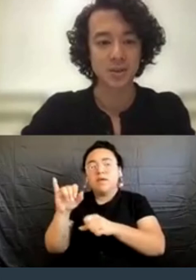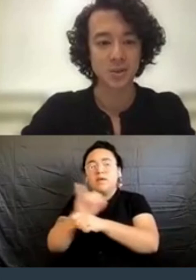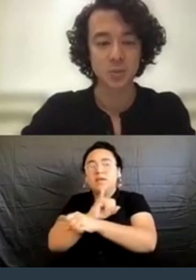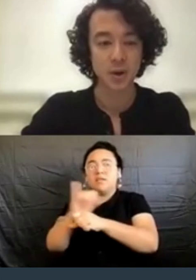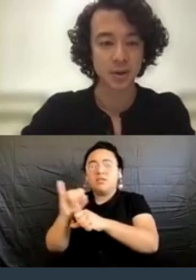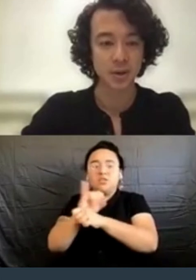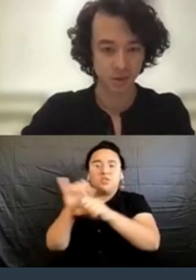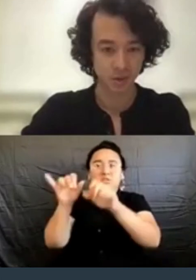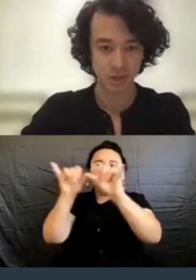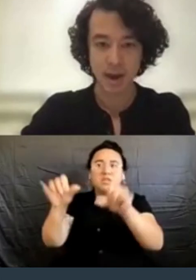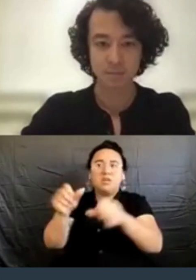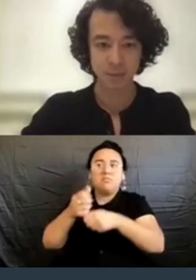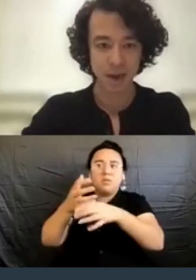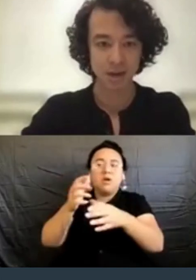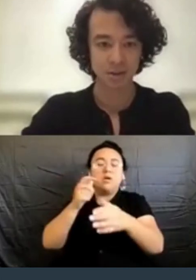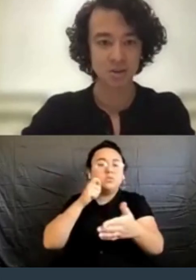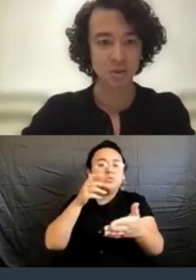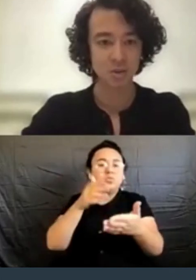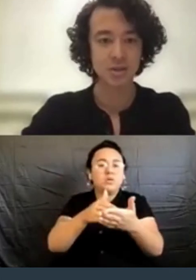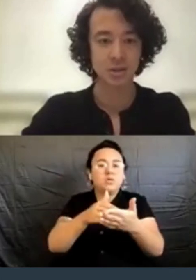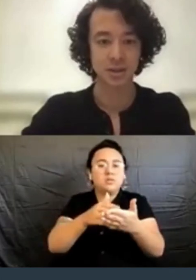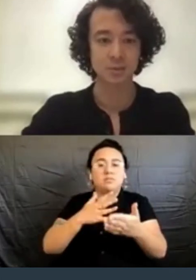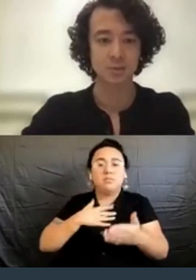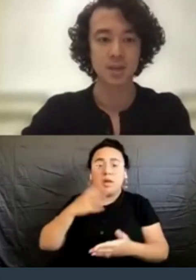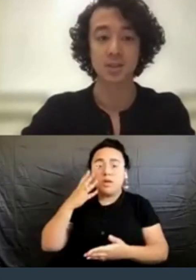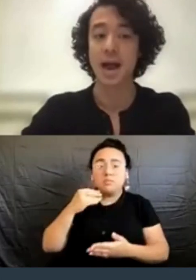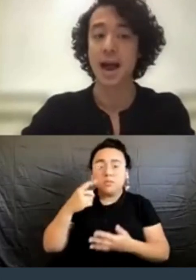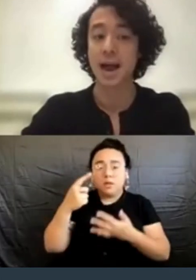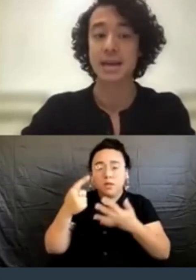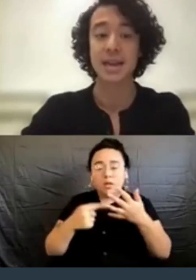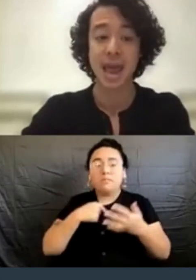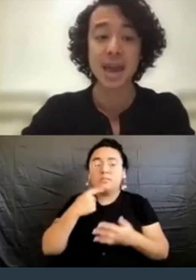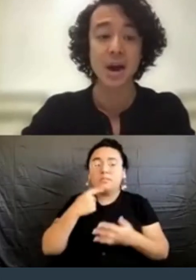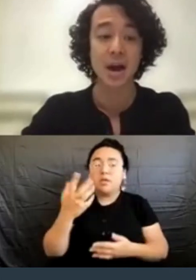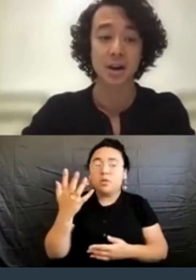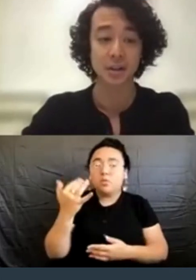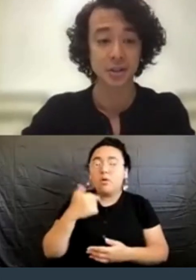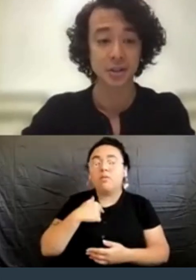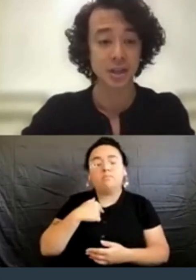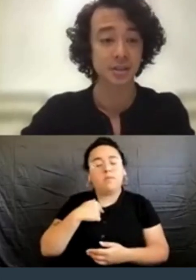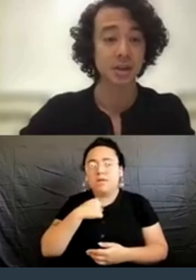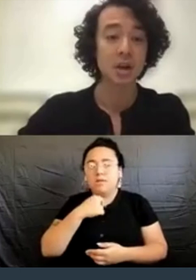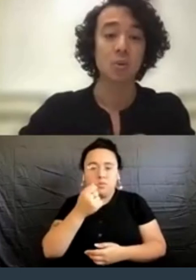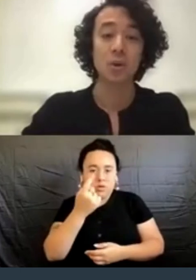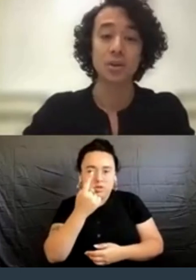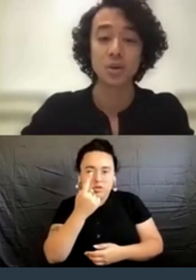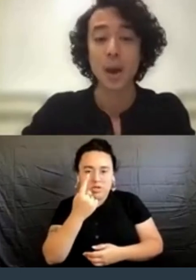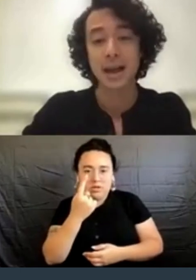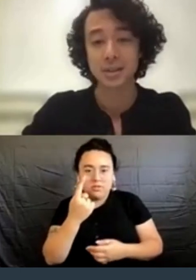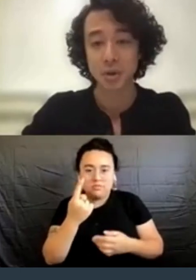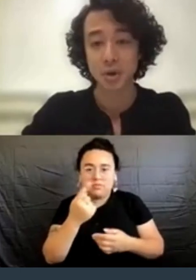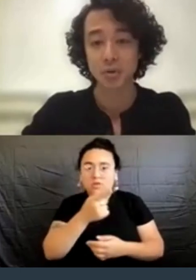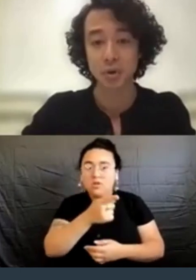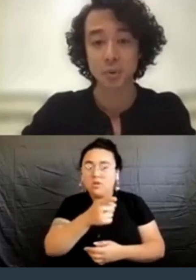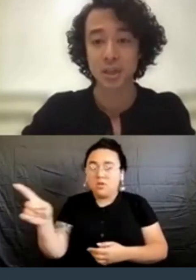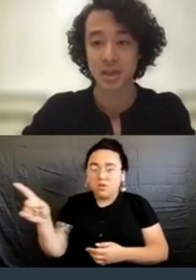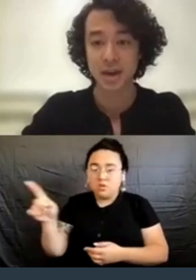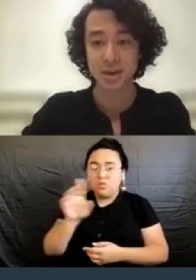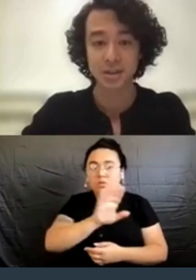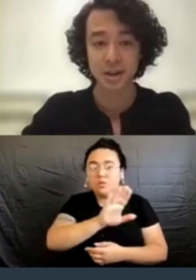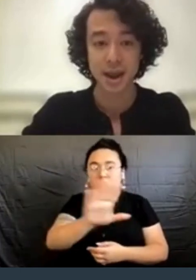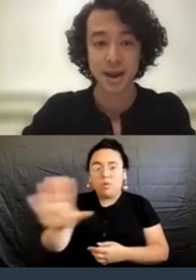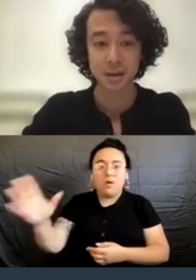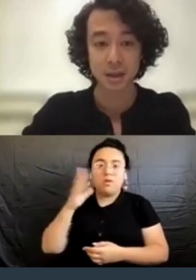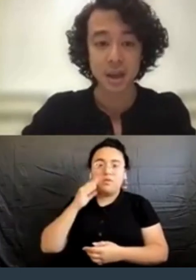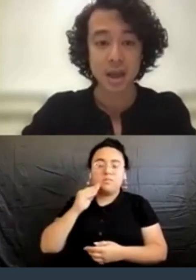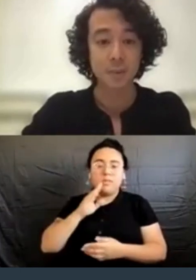my experiences, I am telling you these things because I cannot understand what you had to go through to get